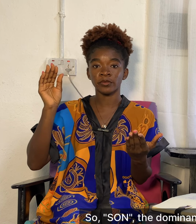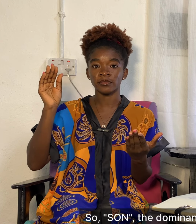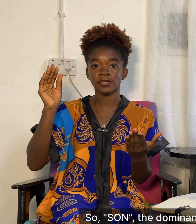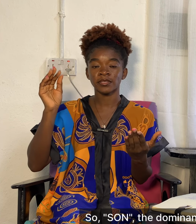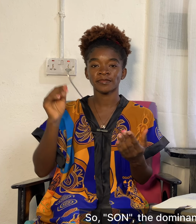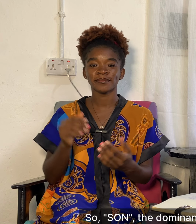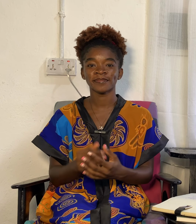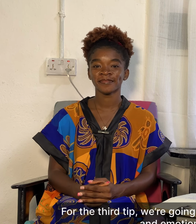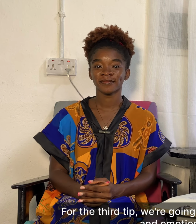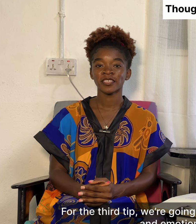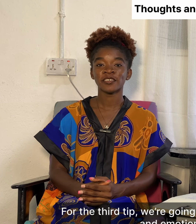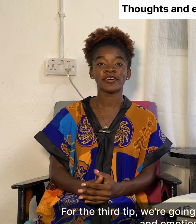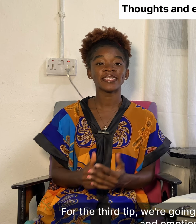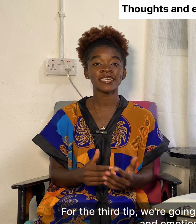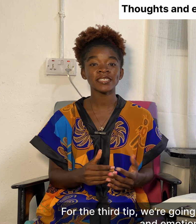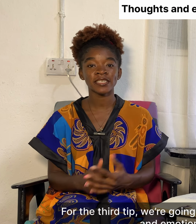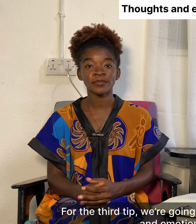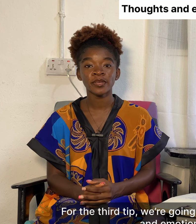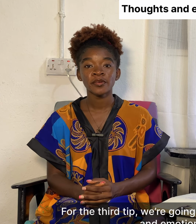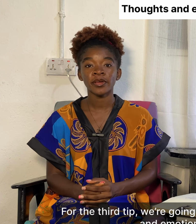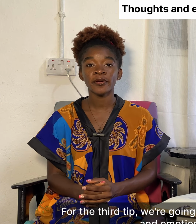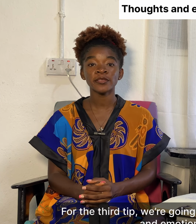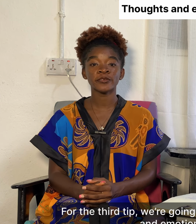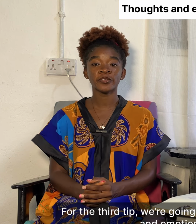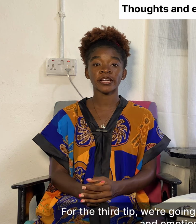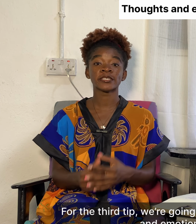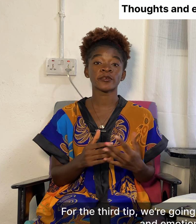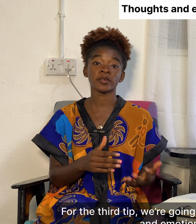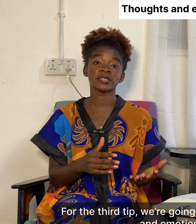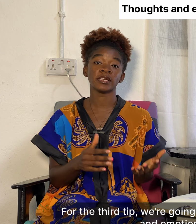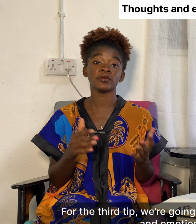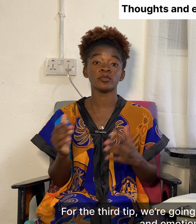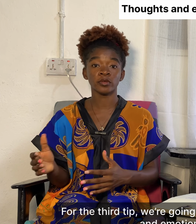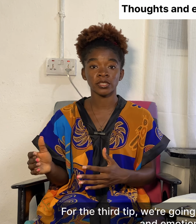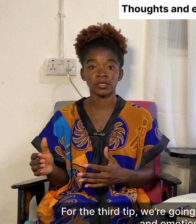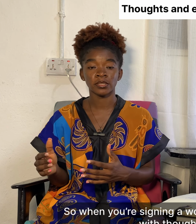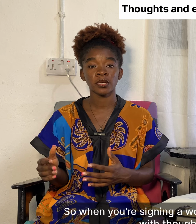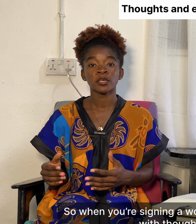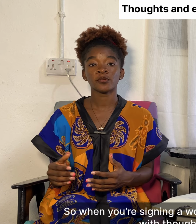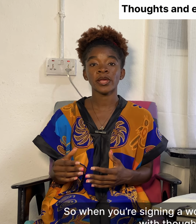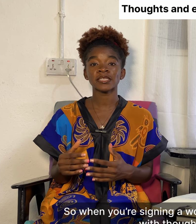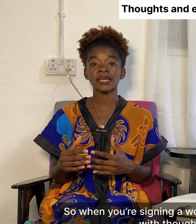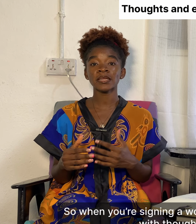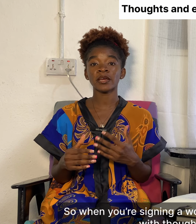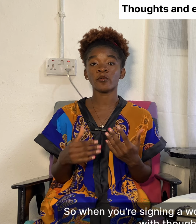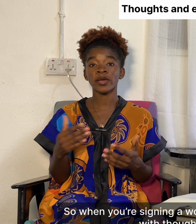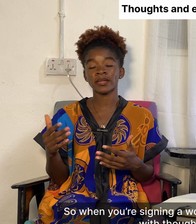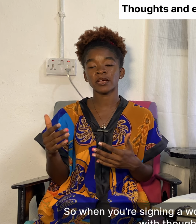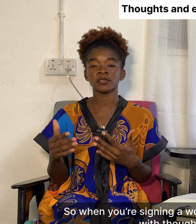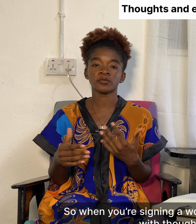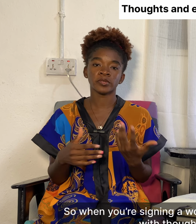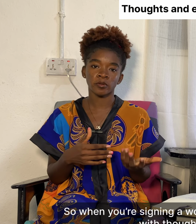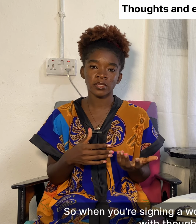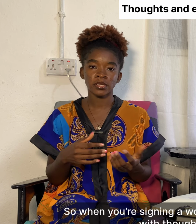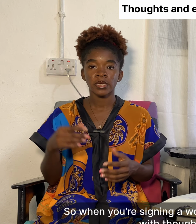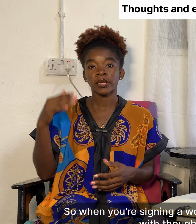moves. For the third tip, we're going to look at thoughts and emotions. So when you're signing a word and it has to do with thoughts, it's